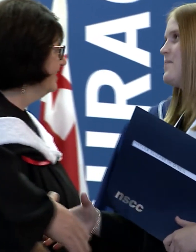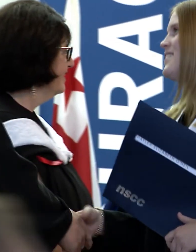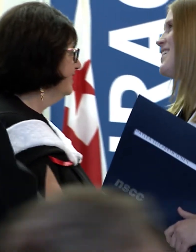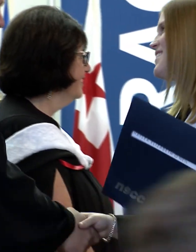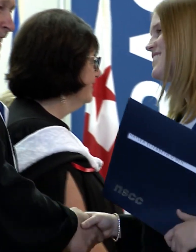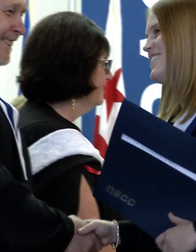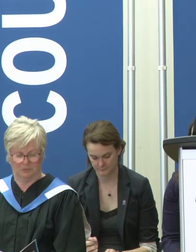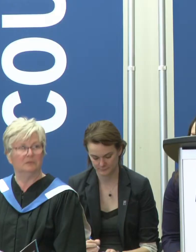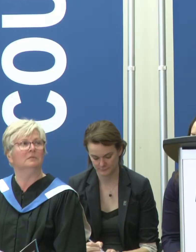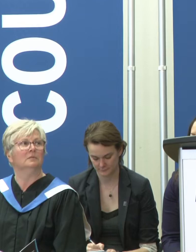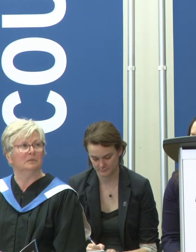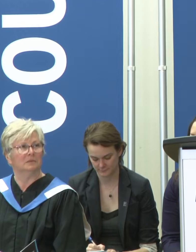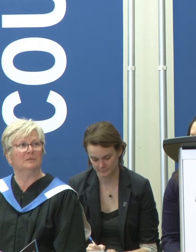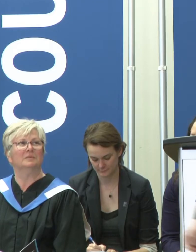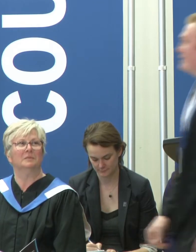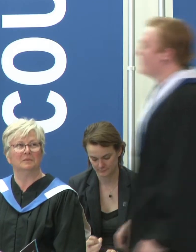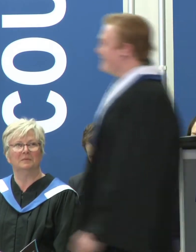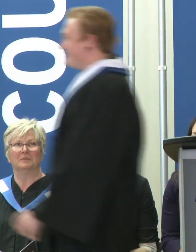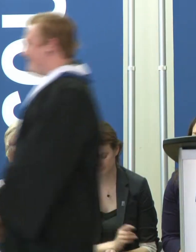Cohen Renahan.